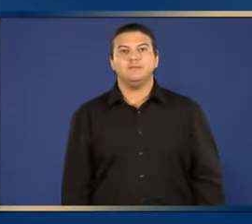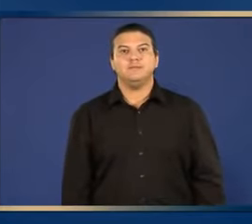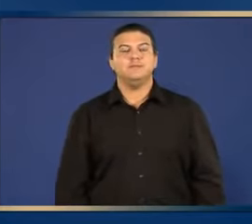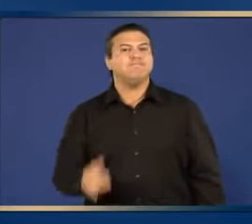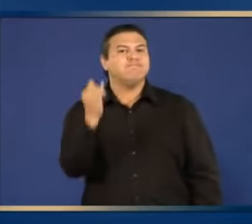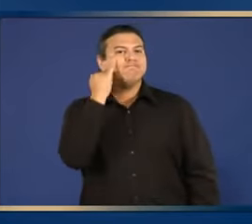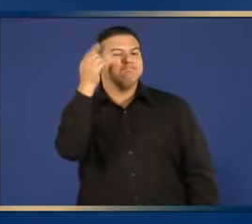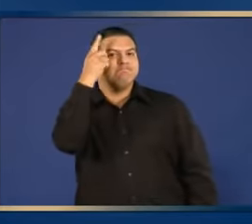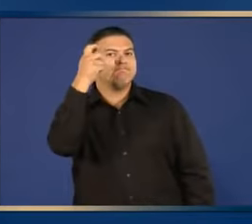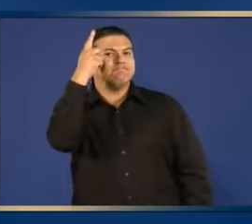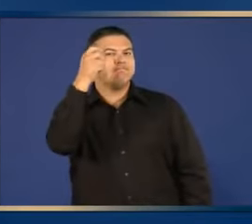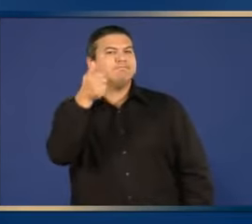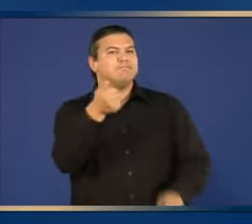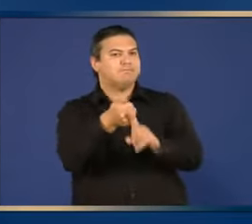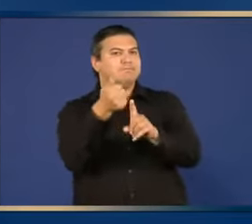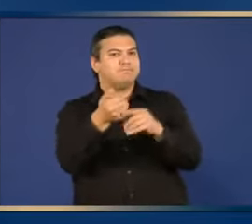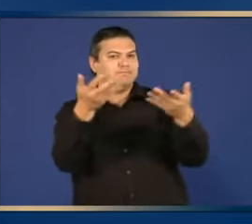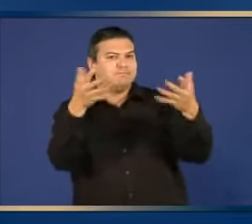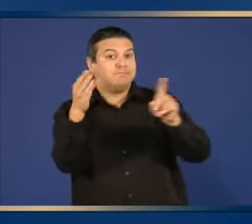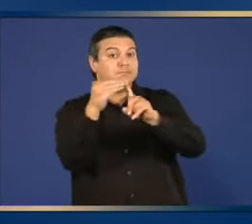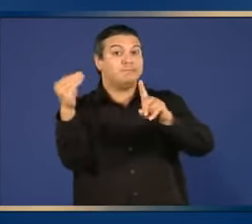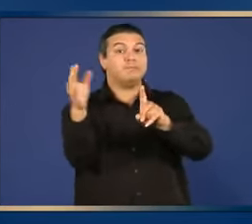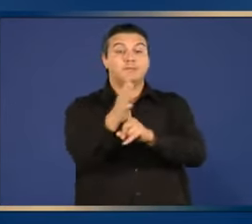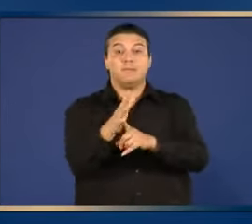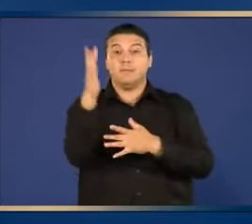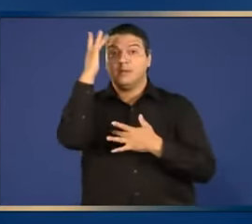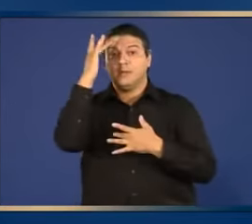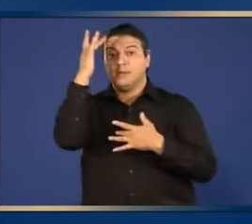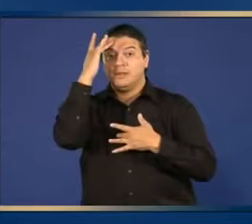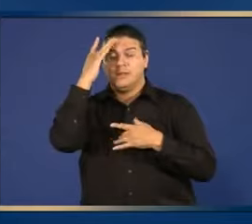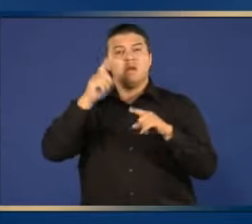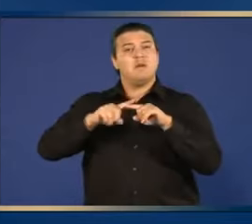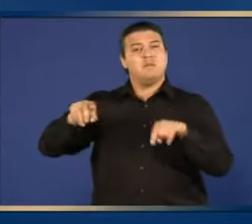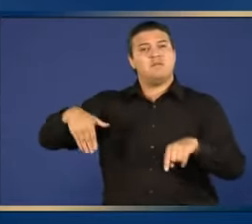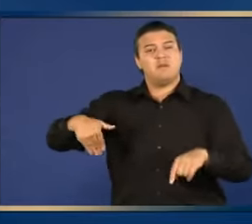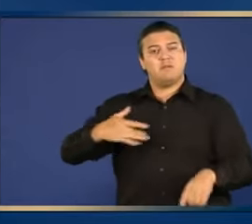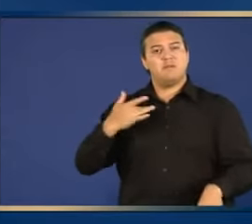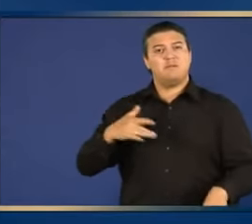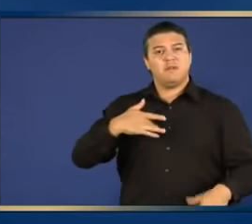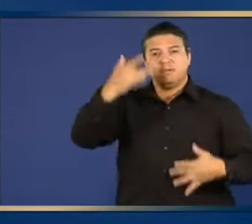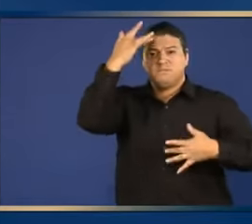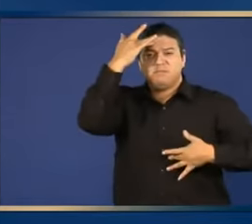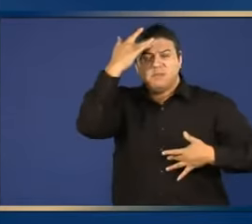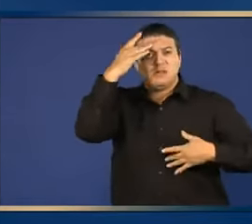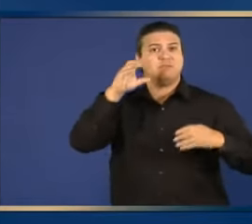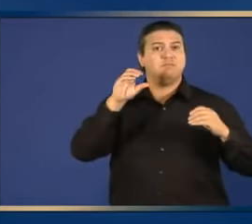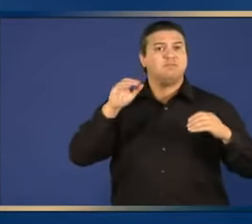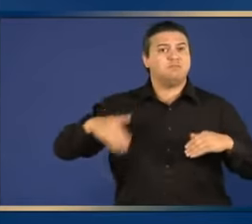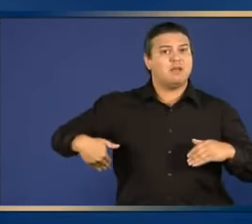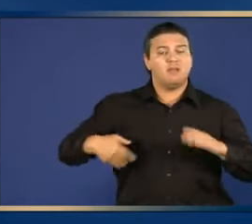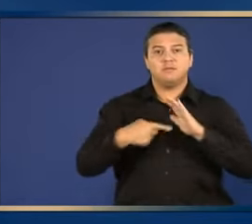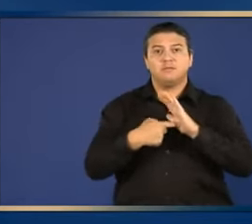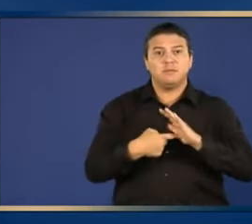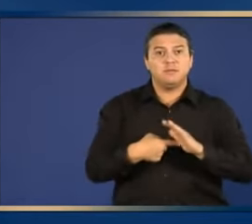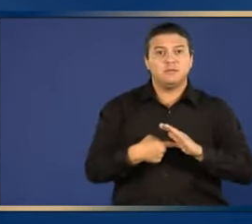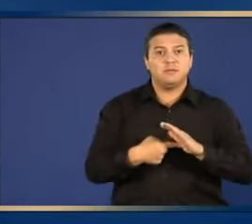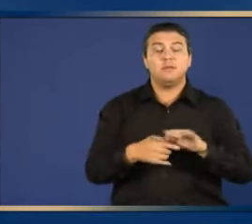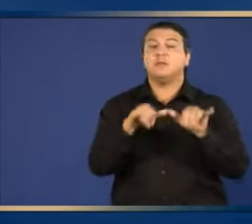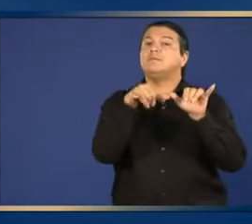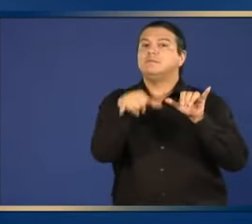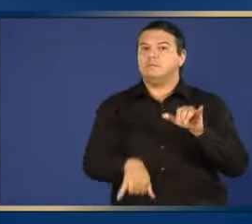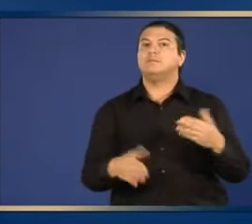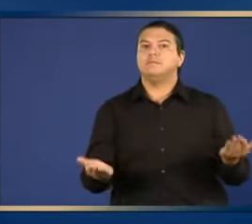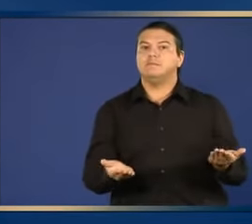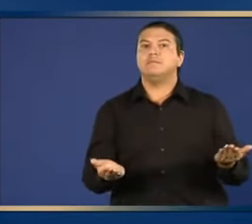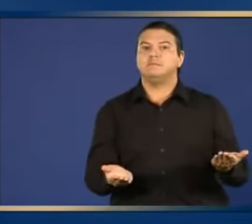If you feel you have been exposed to smallpox, but you are not sick with smallpox symptoms, please stay